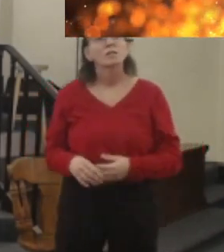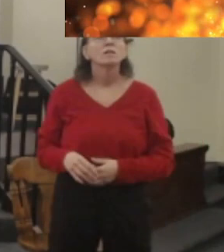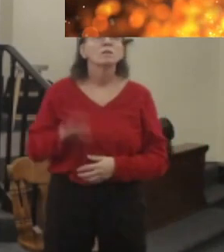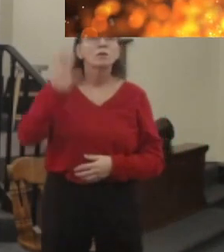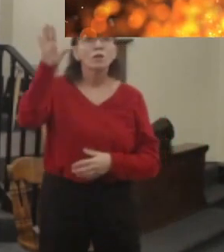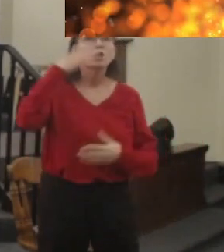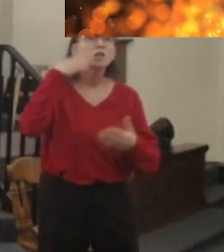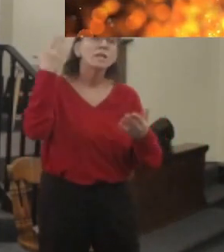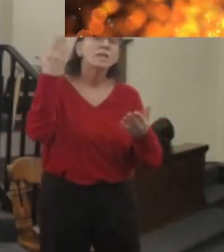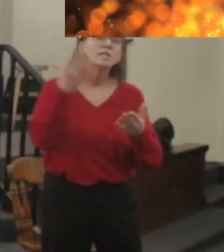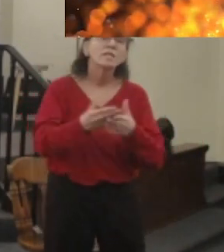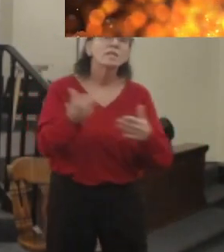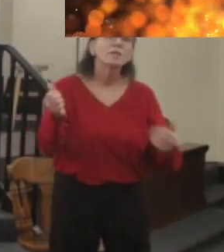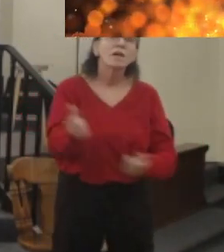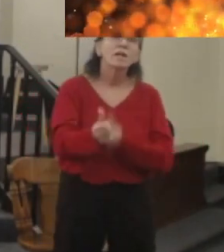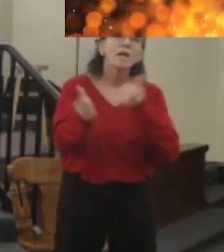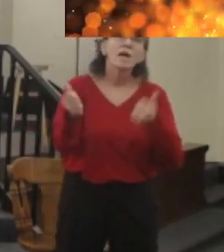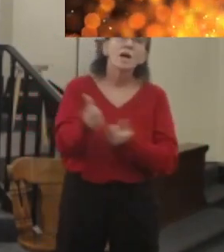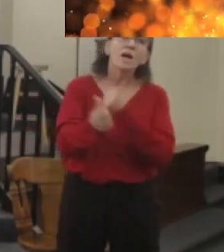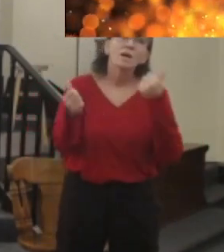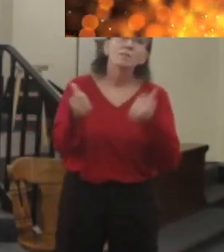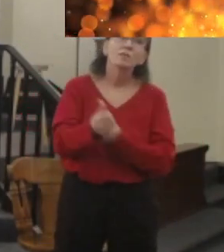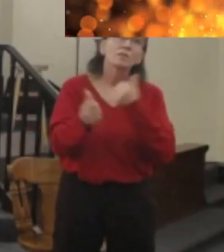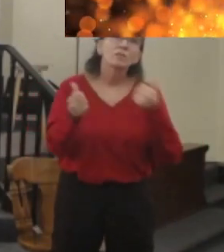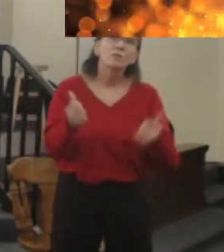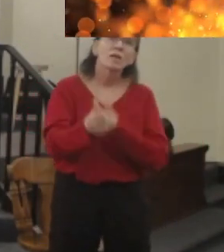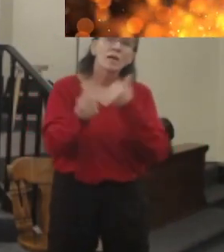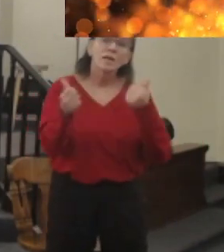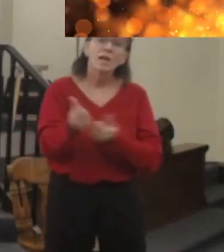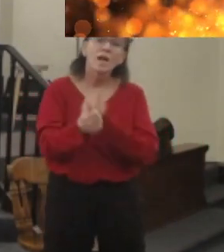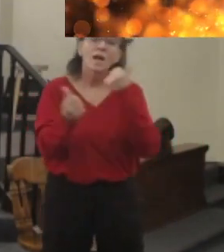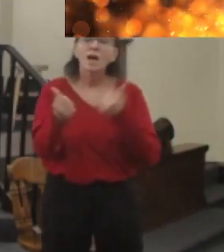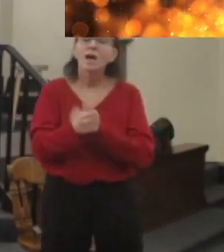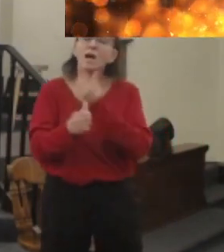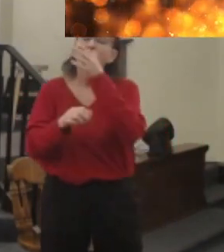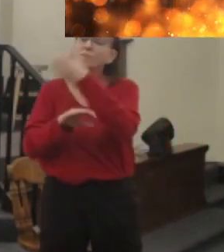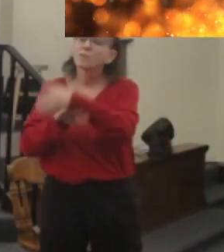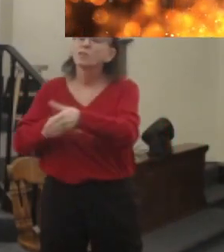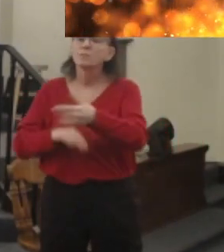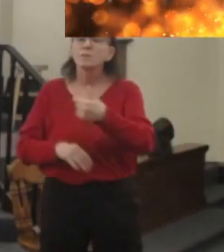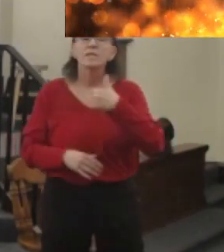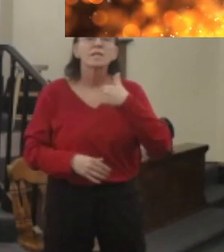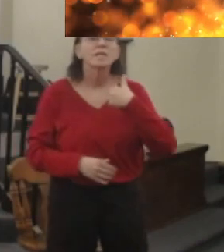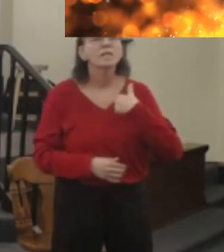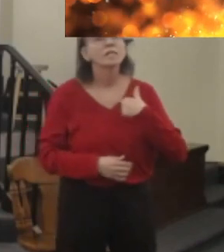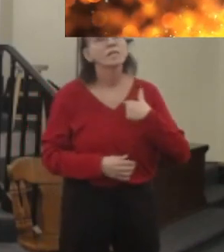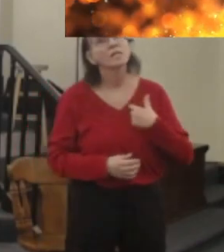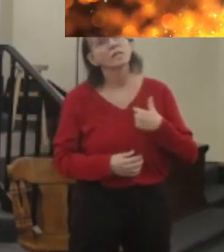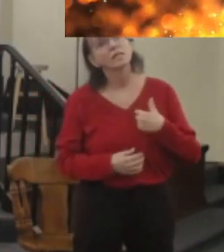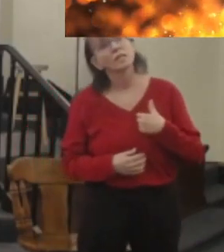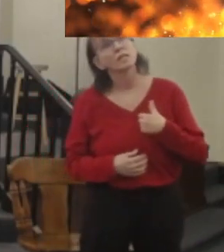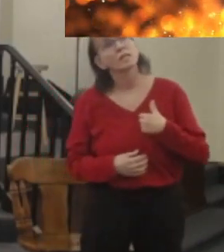'Cause your goodness is running after, it's running after me.